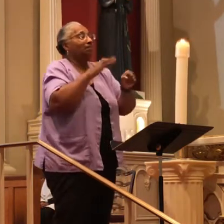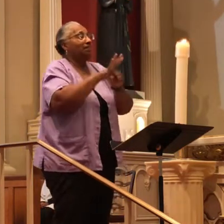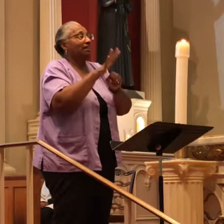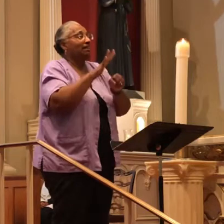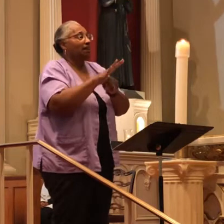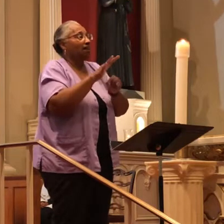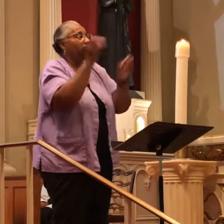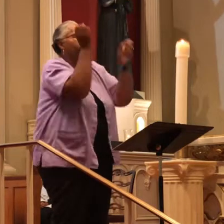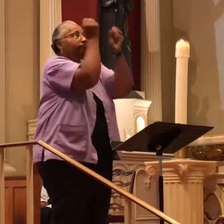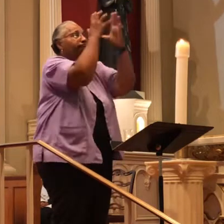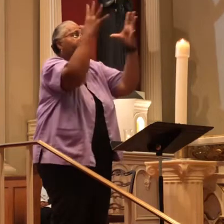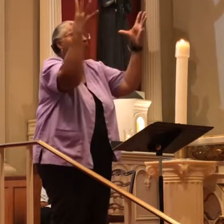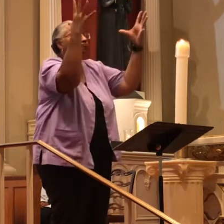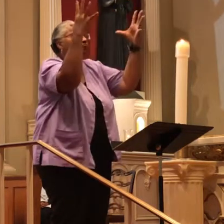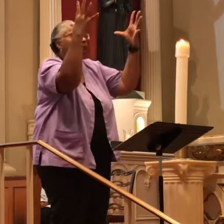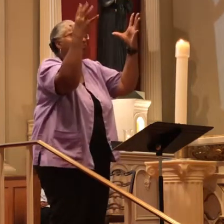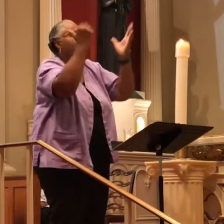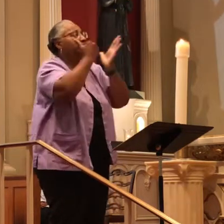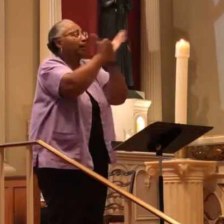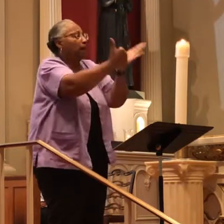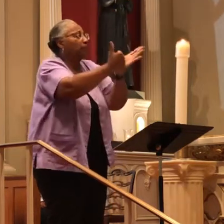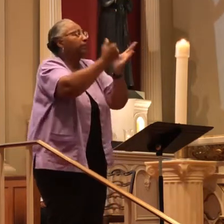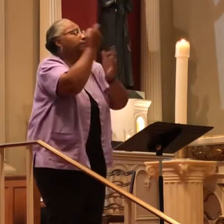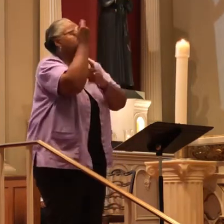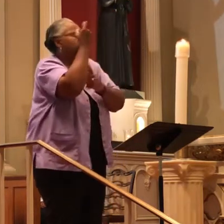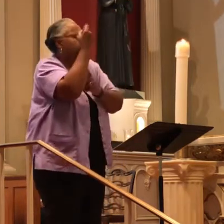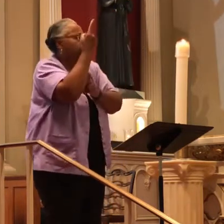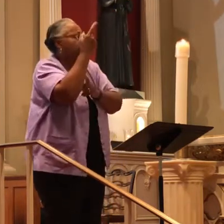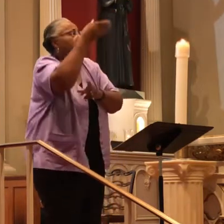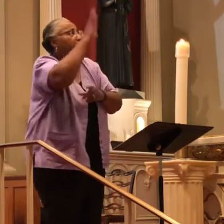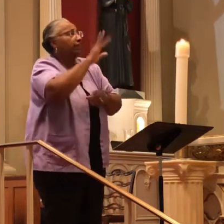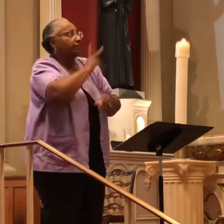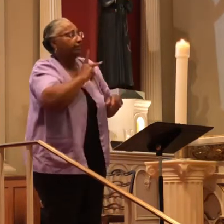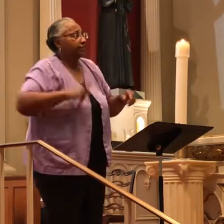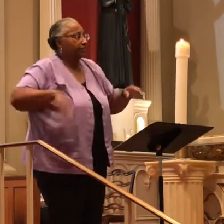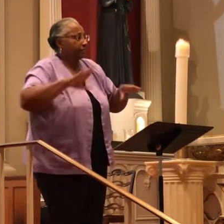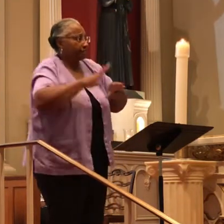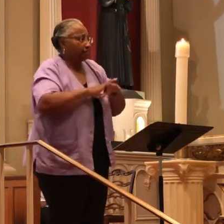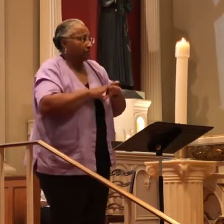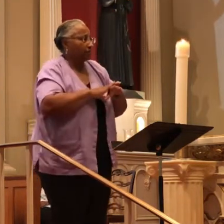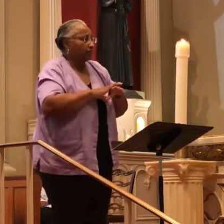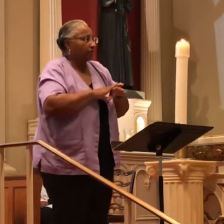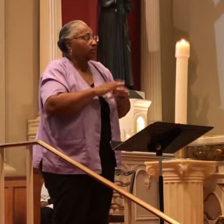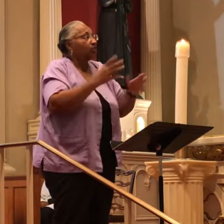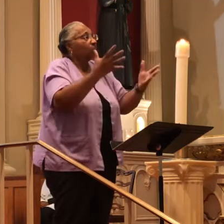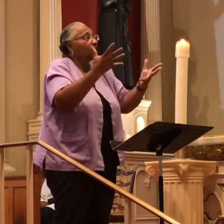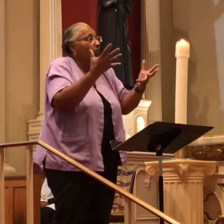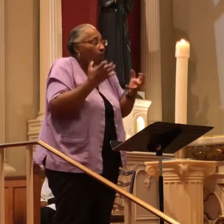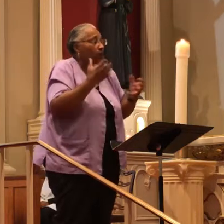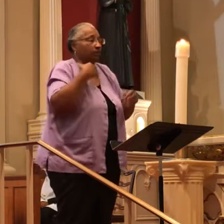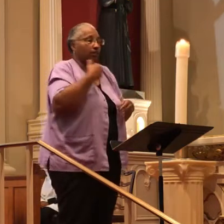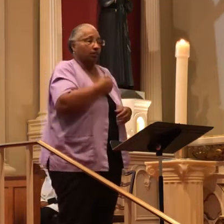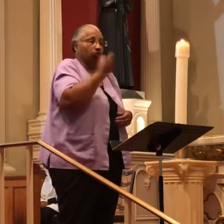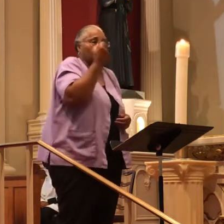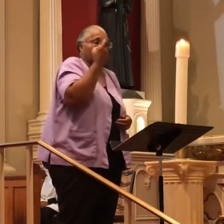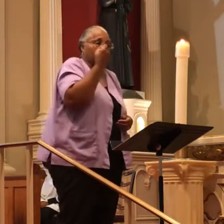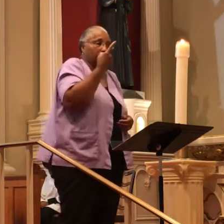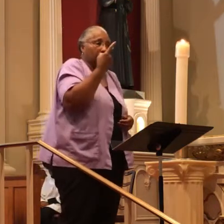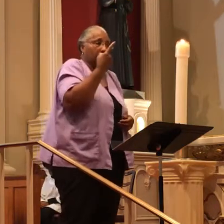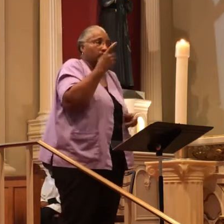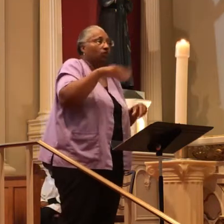help us understand the kingdom. He's trying to make himself understood, and he's giving us